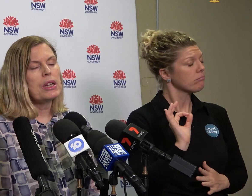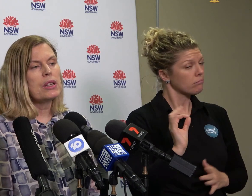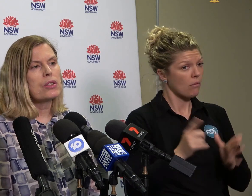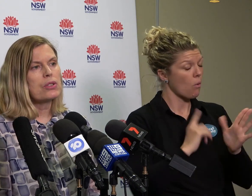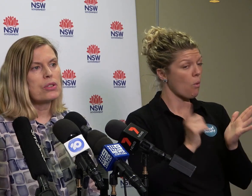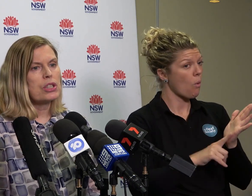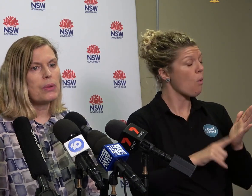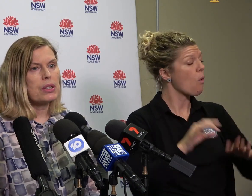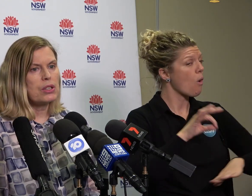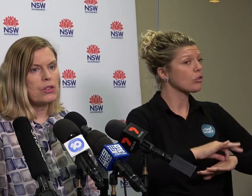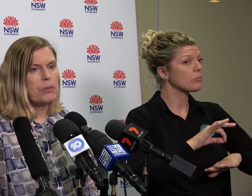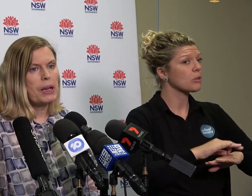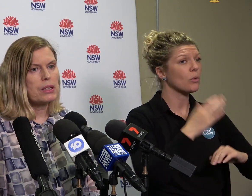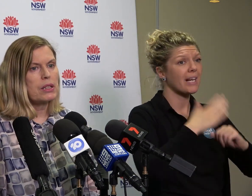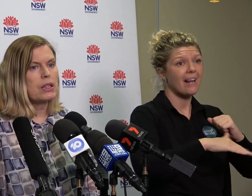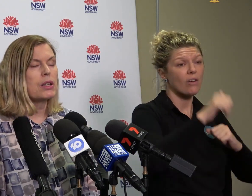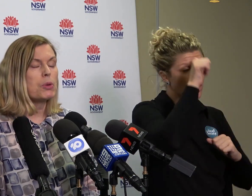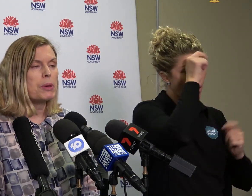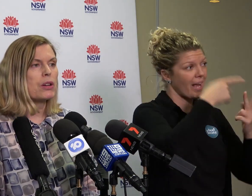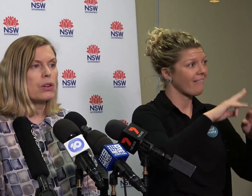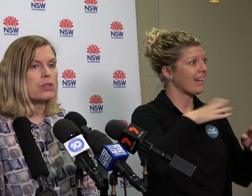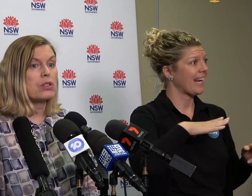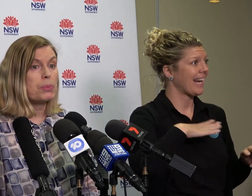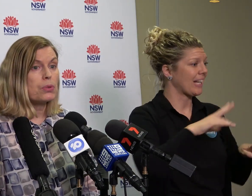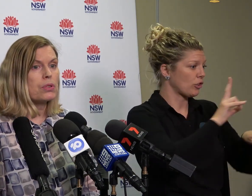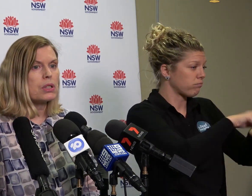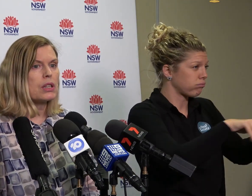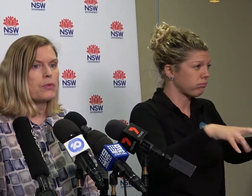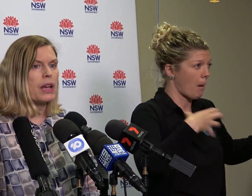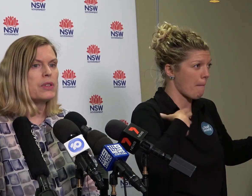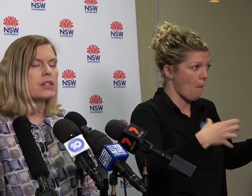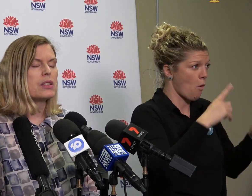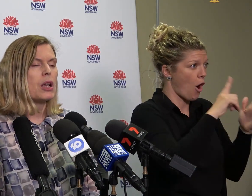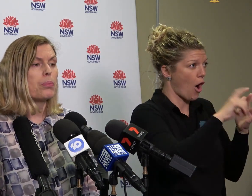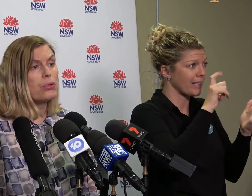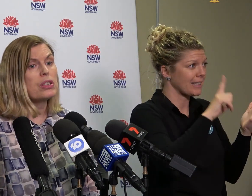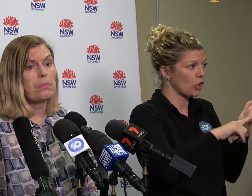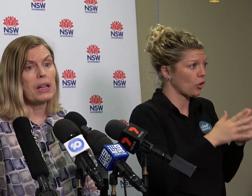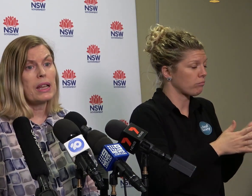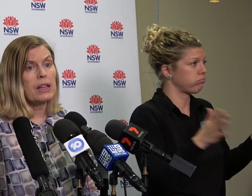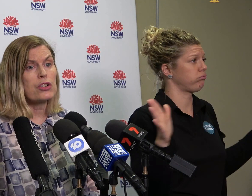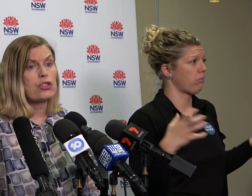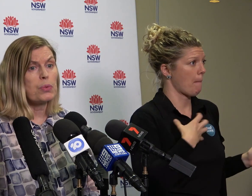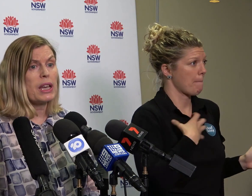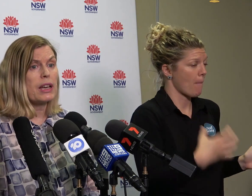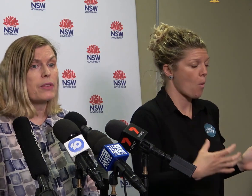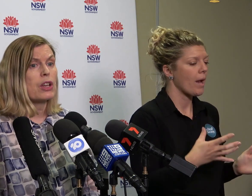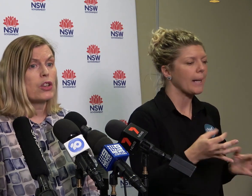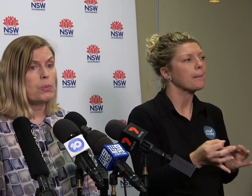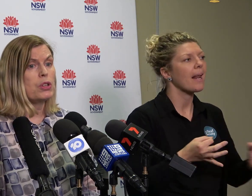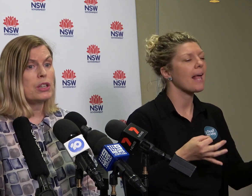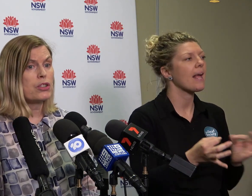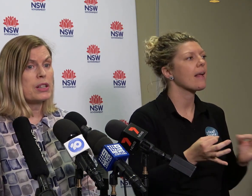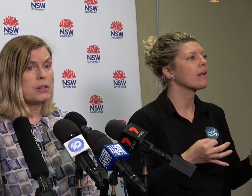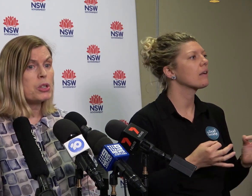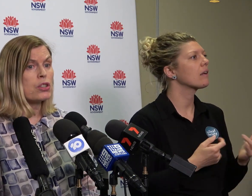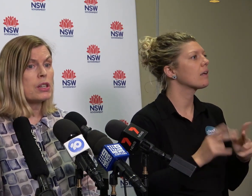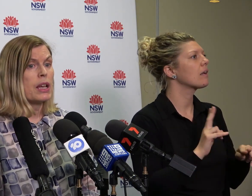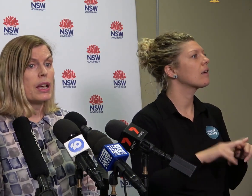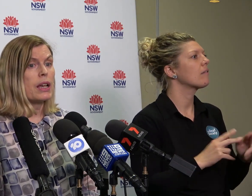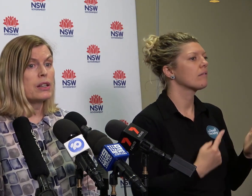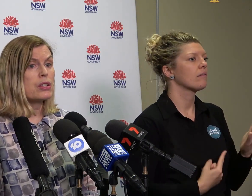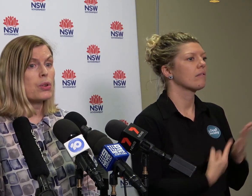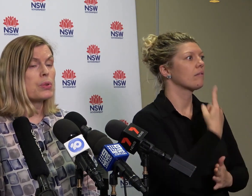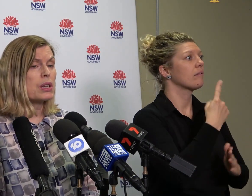if we were needing to surge our ICU capacity, it would be across the board. And this is prudent planning should we have community